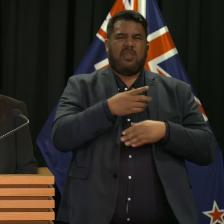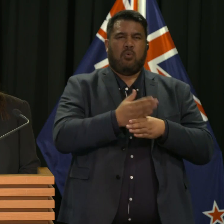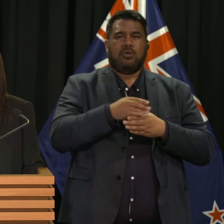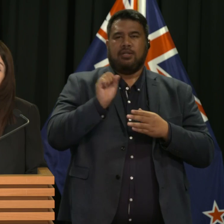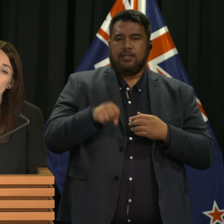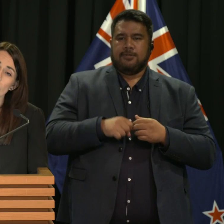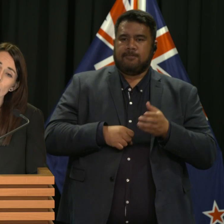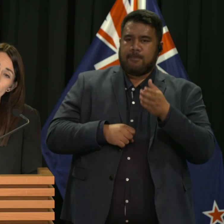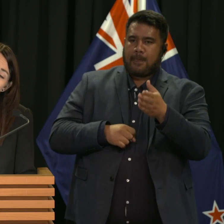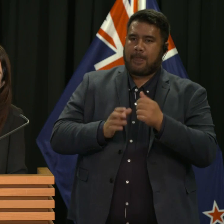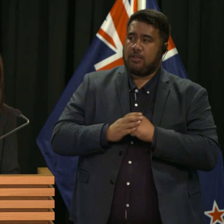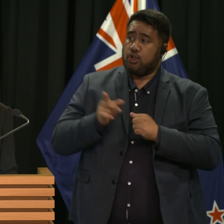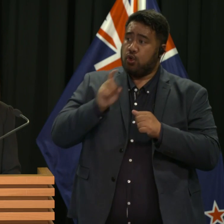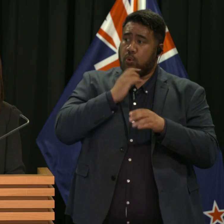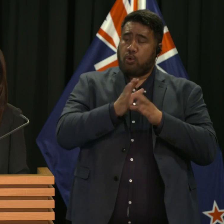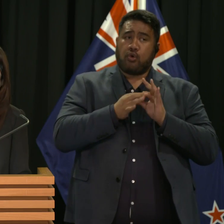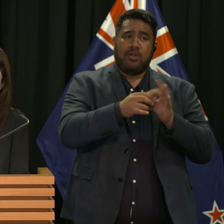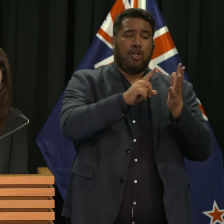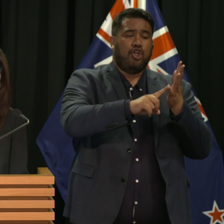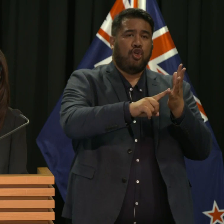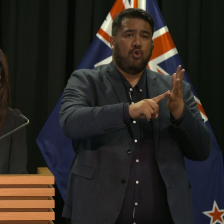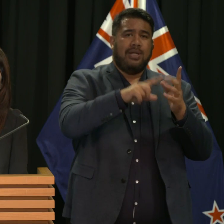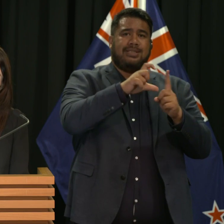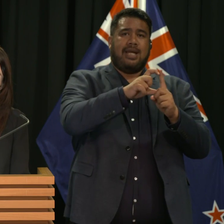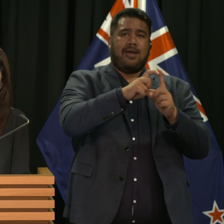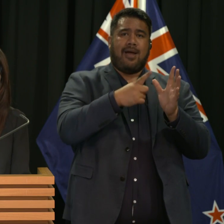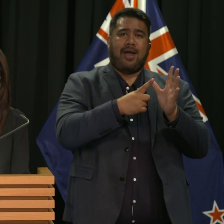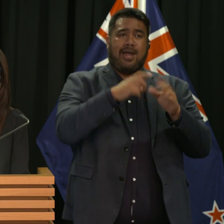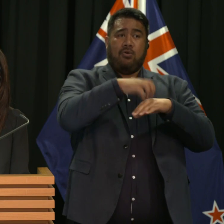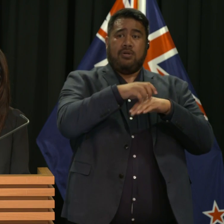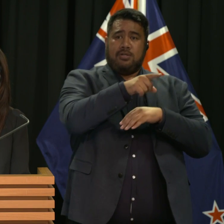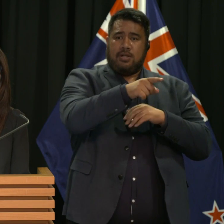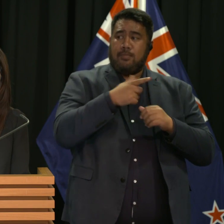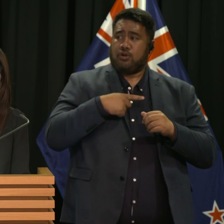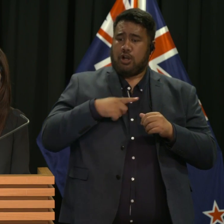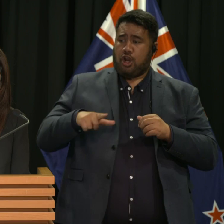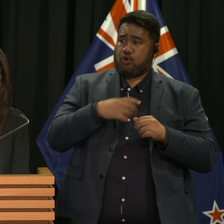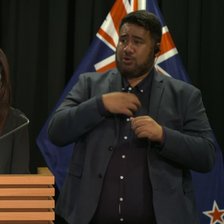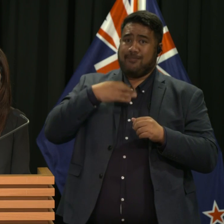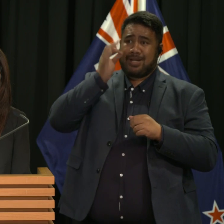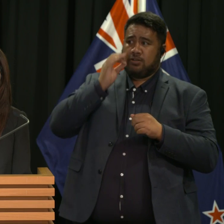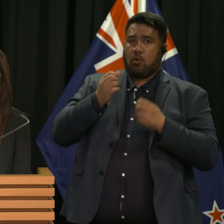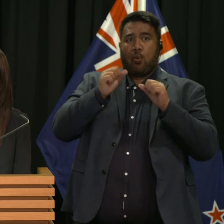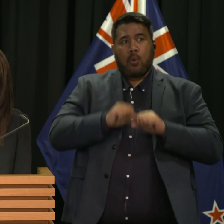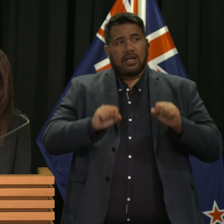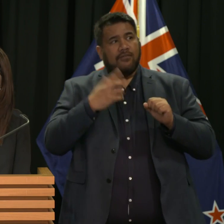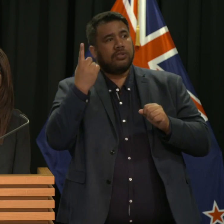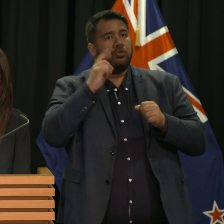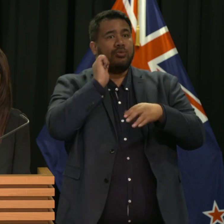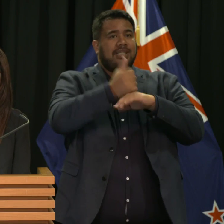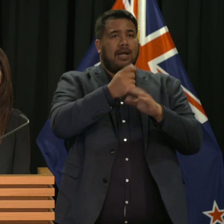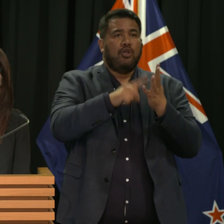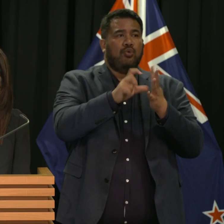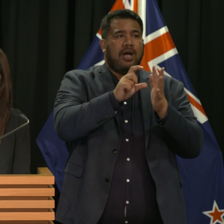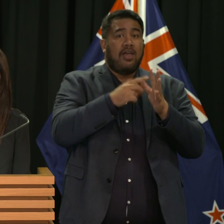you involved with the UDA? Because I know that some of the local governments, they were waiting on the UDA to be set up. We're not waiting on